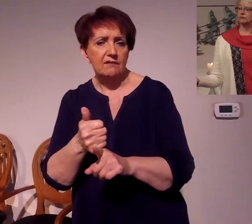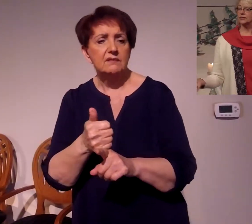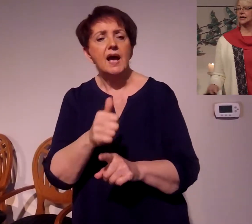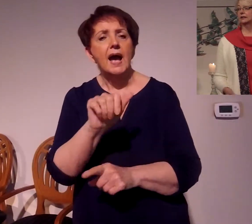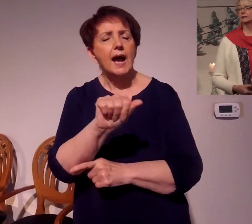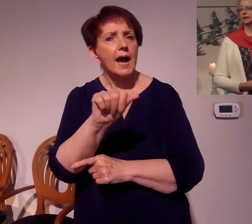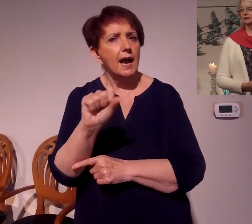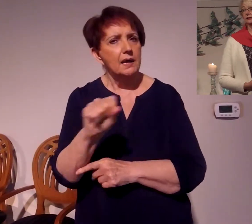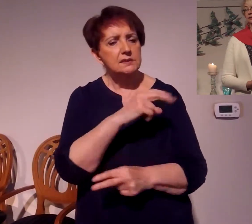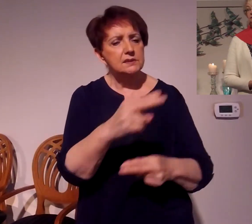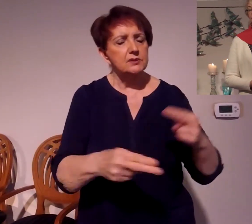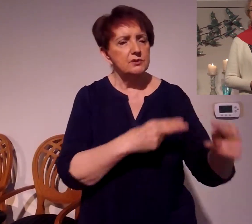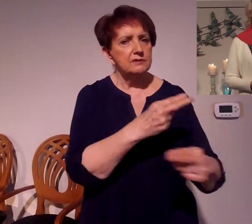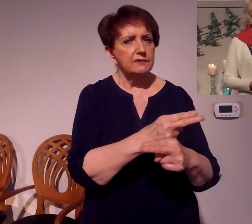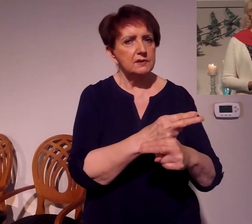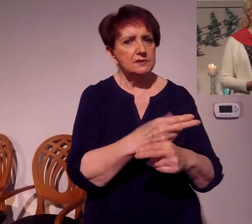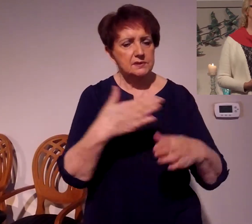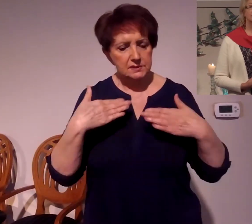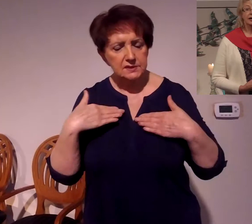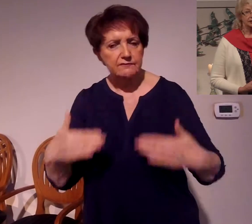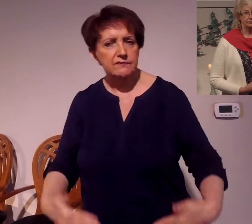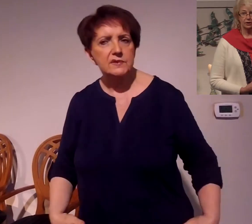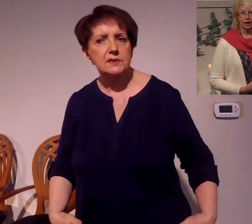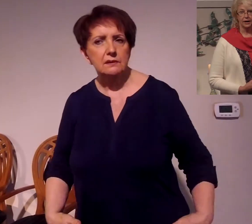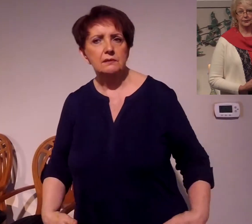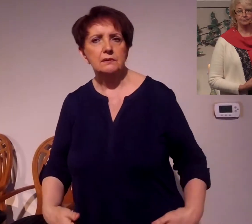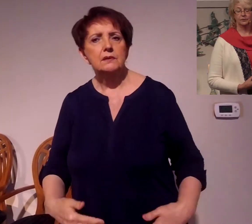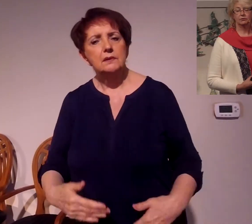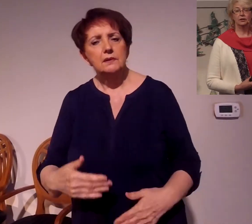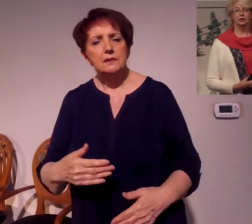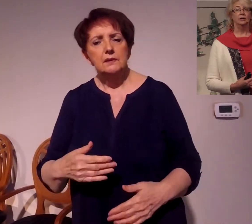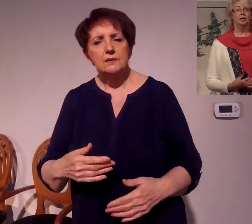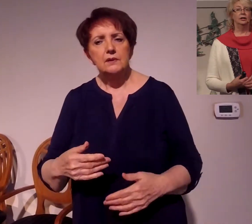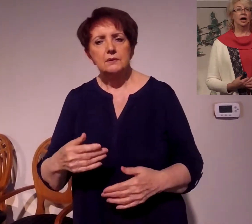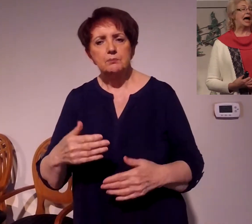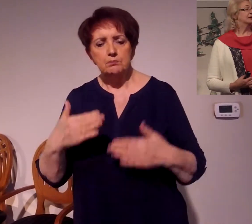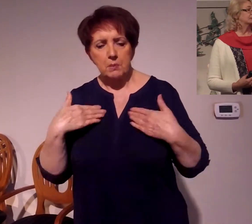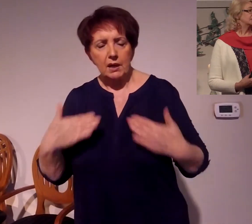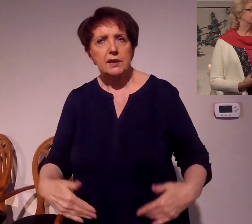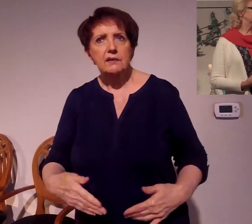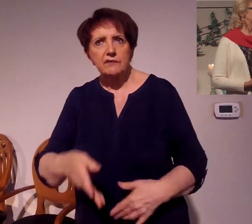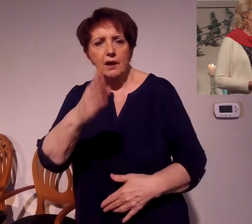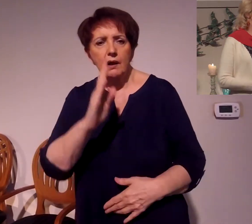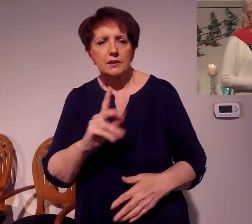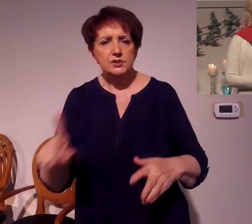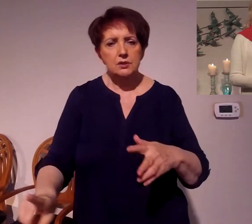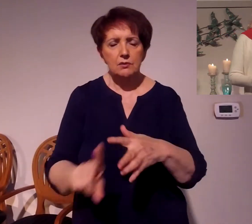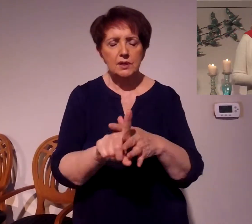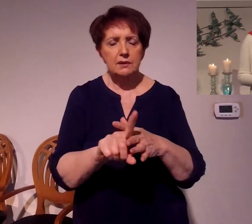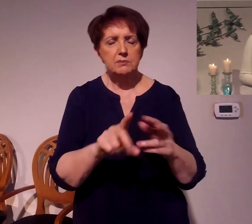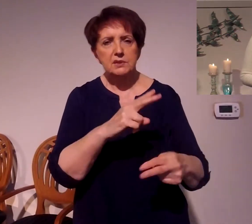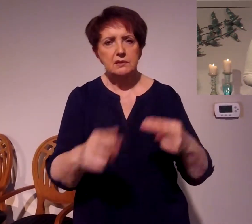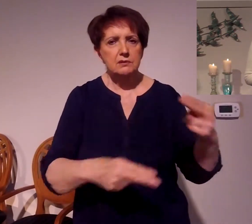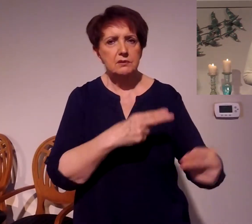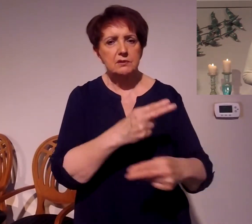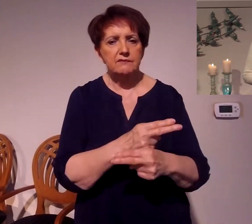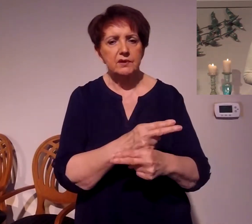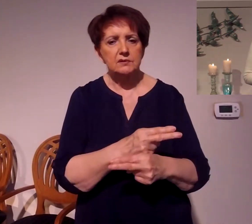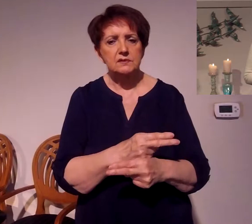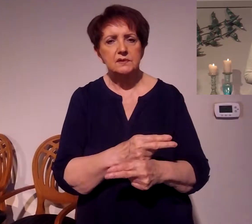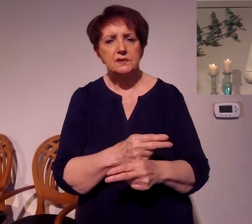universe. Physicality, the manifest body of God, the atoms and electrons that are winking in and out